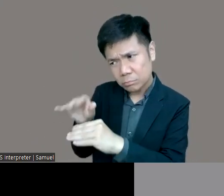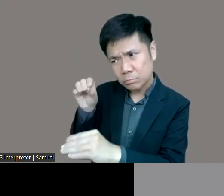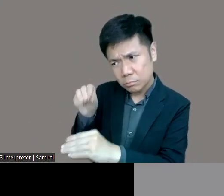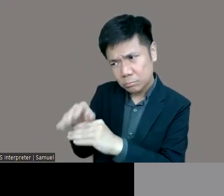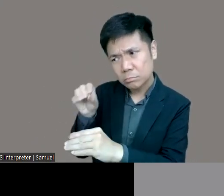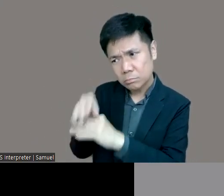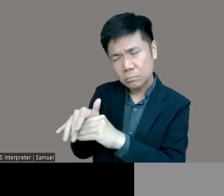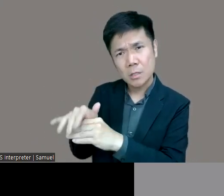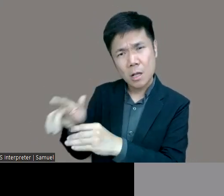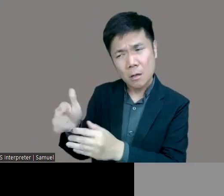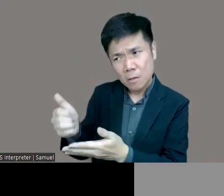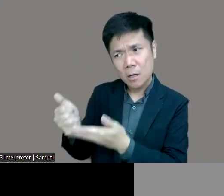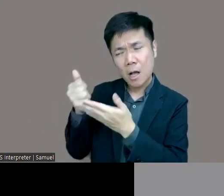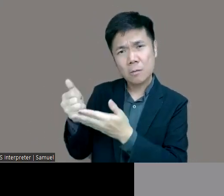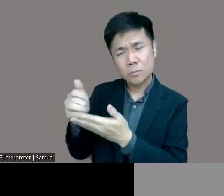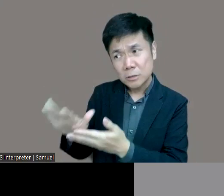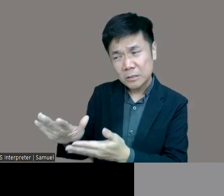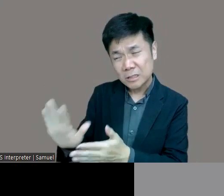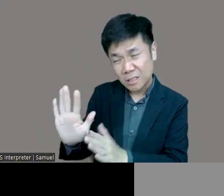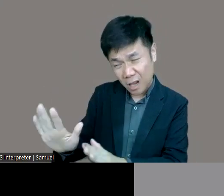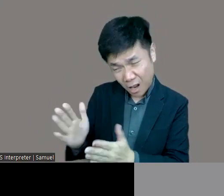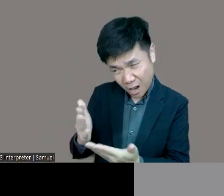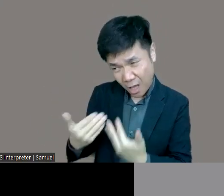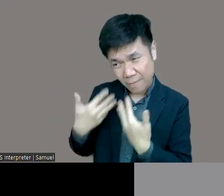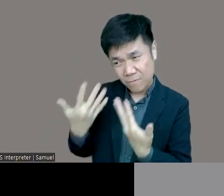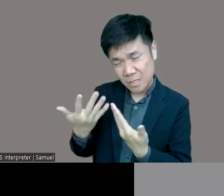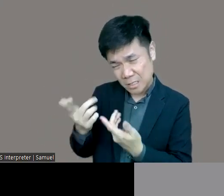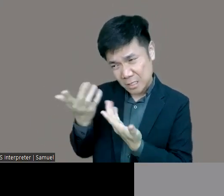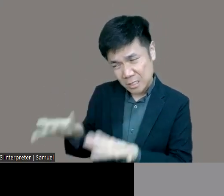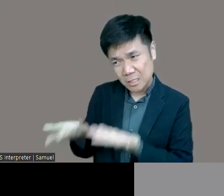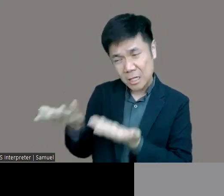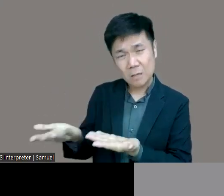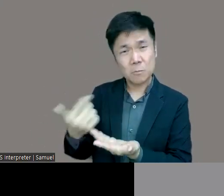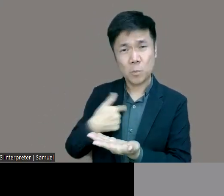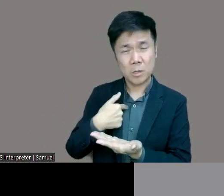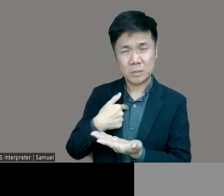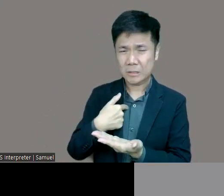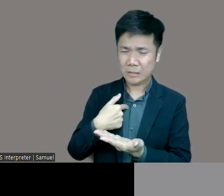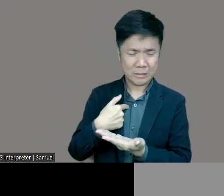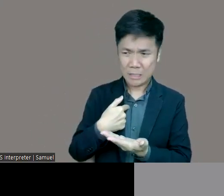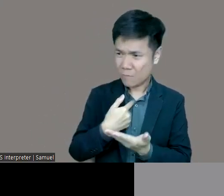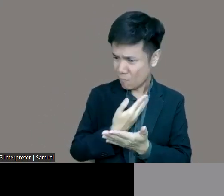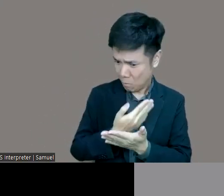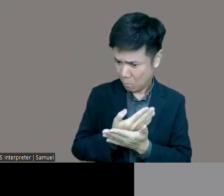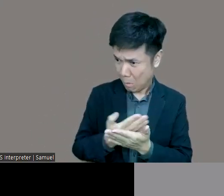to normal livelihood, we have limitations. And also